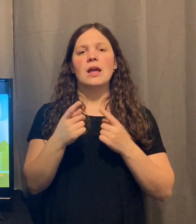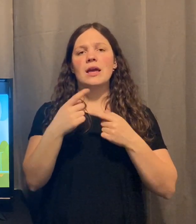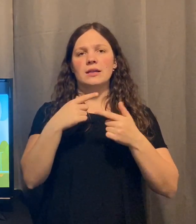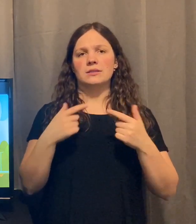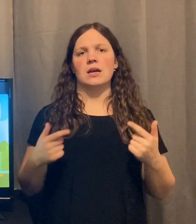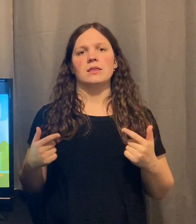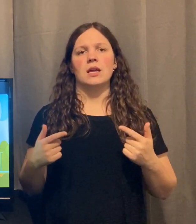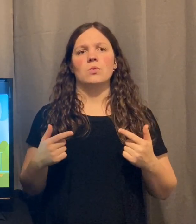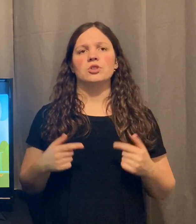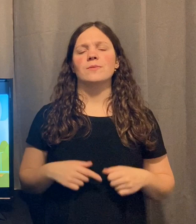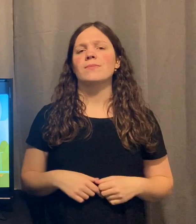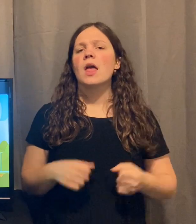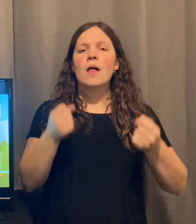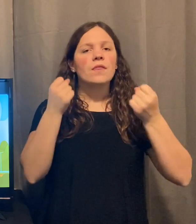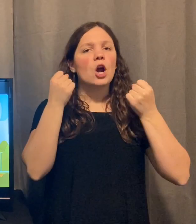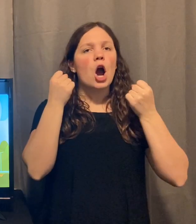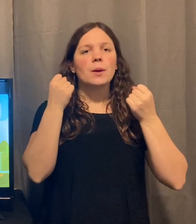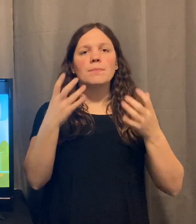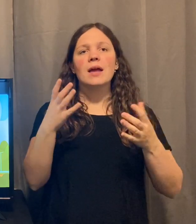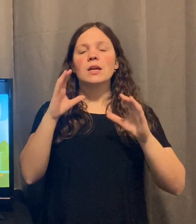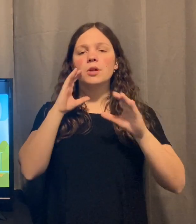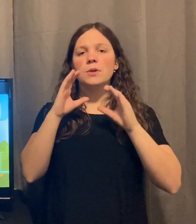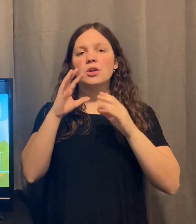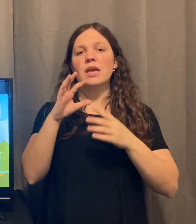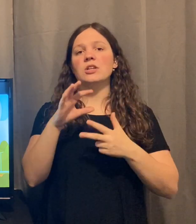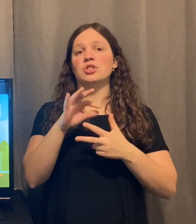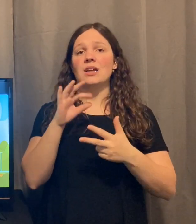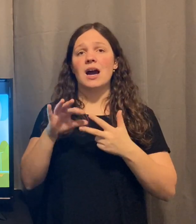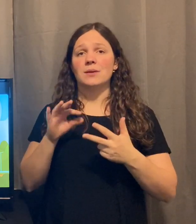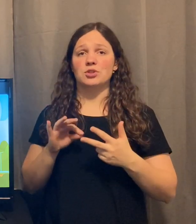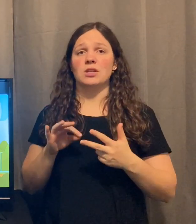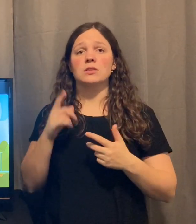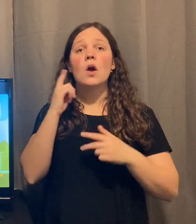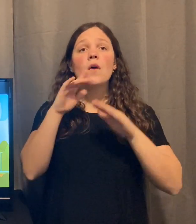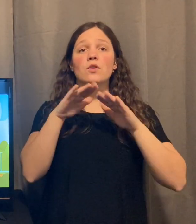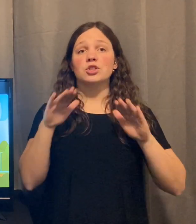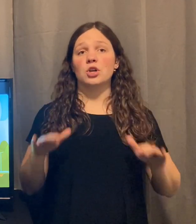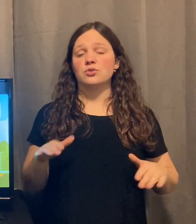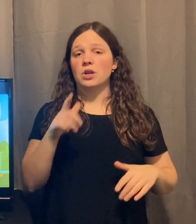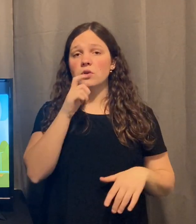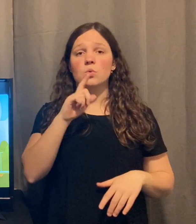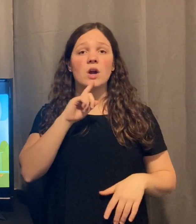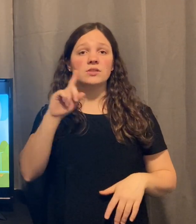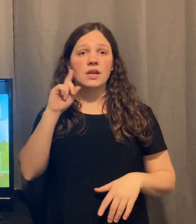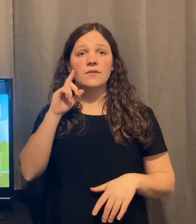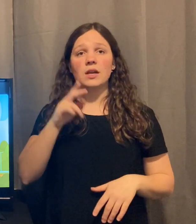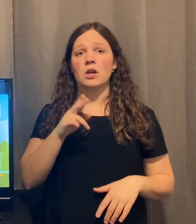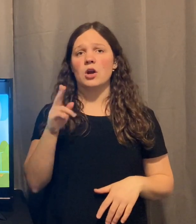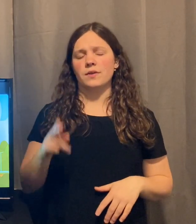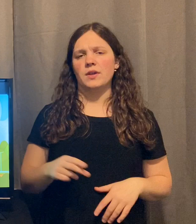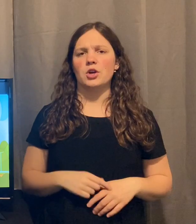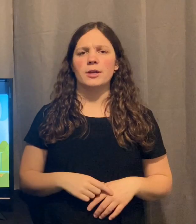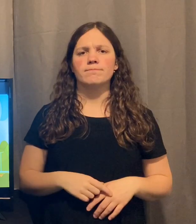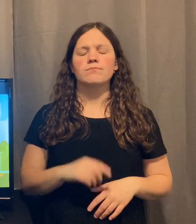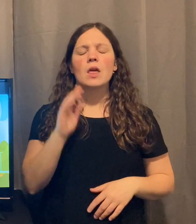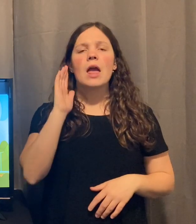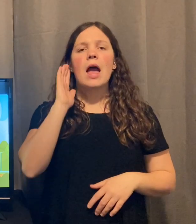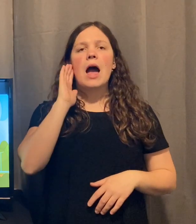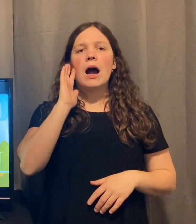and sign language. There are many communication options for children who are deaf and hard of hearing. I